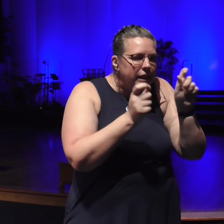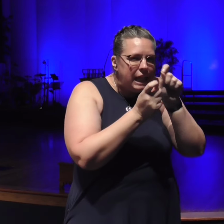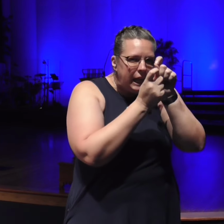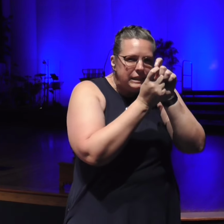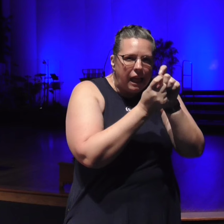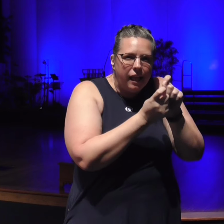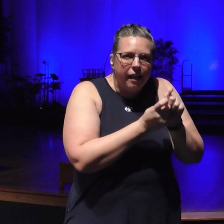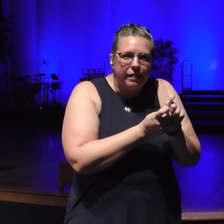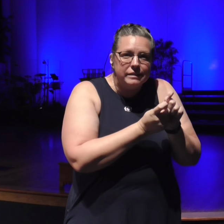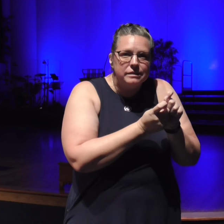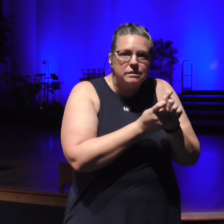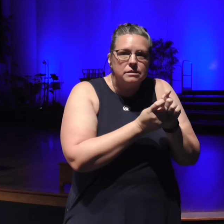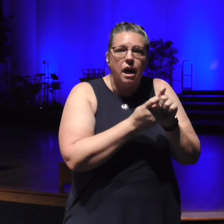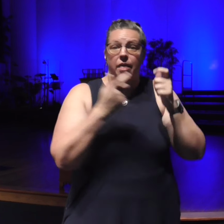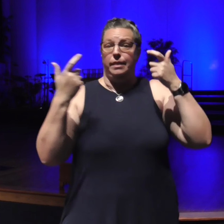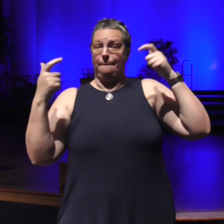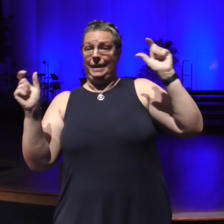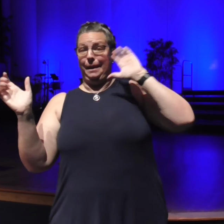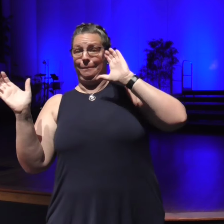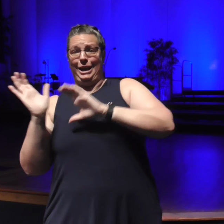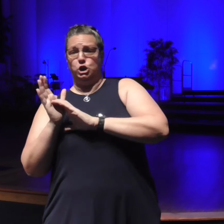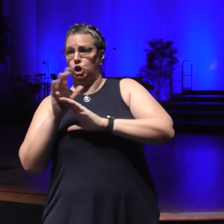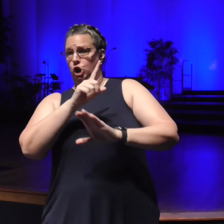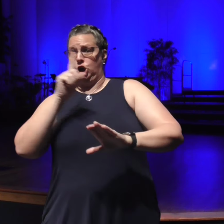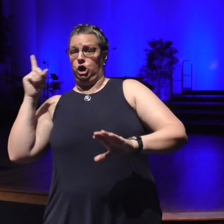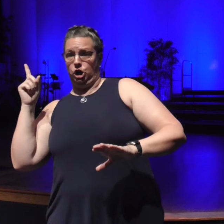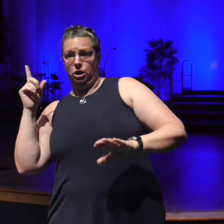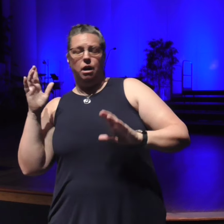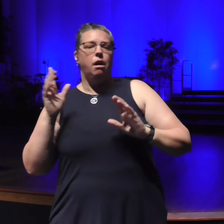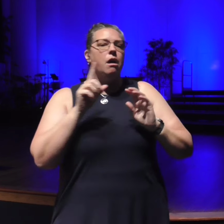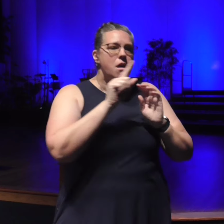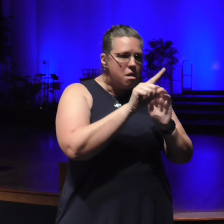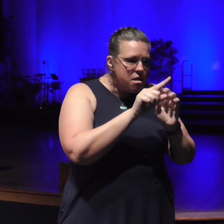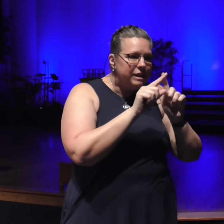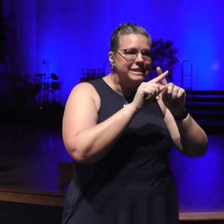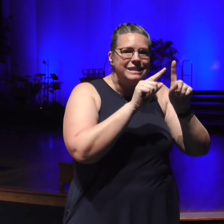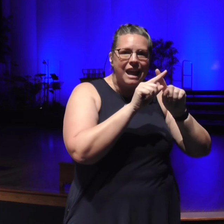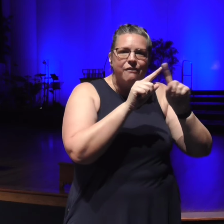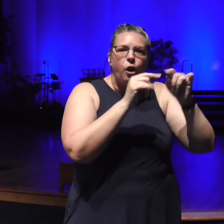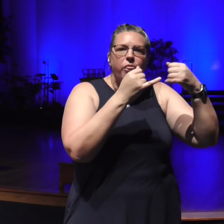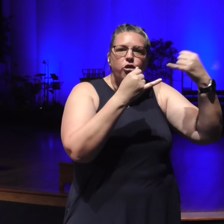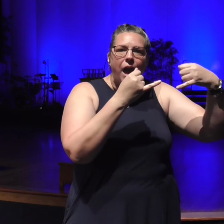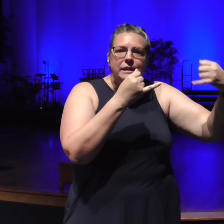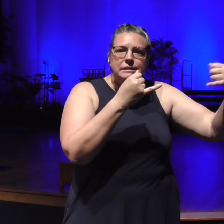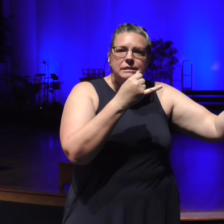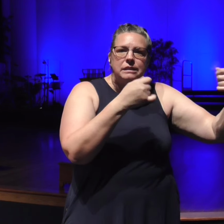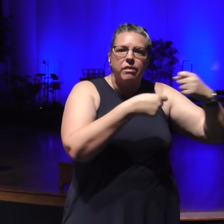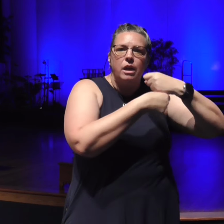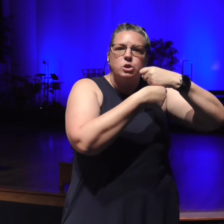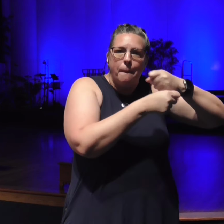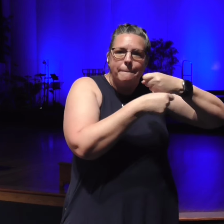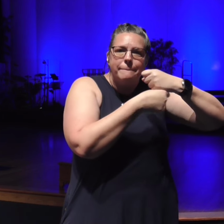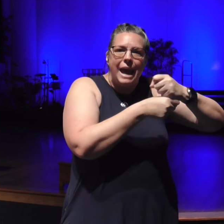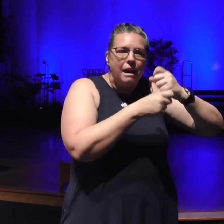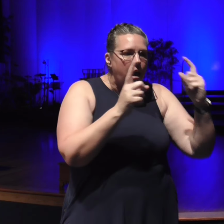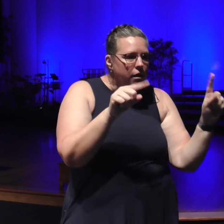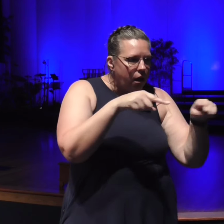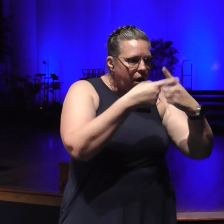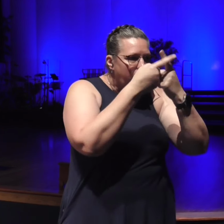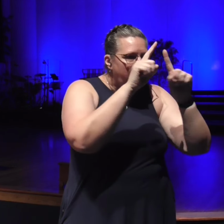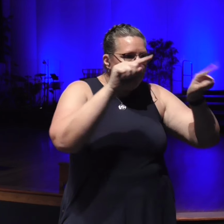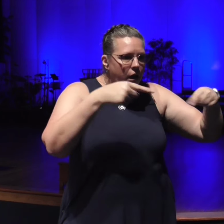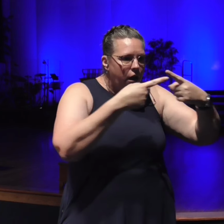detail. And the detail are all those different threads that were used to create that tapestry.